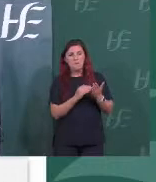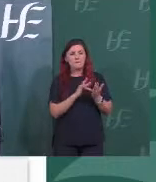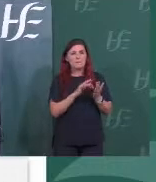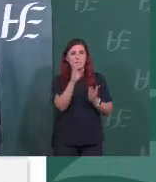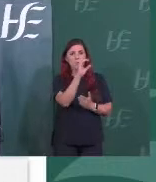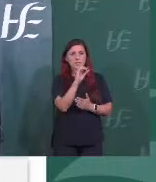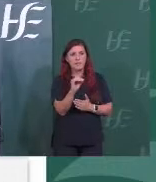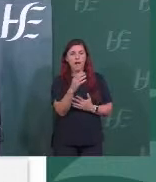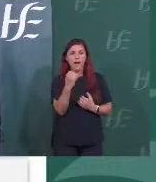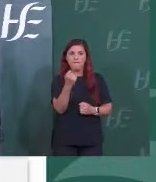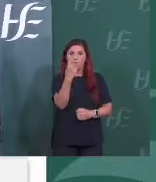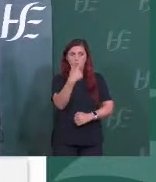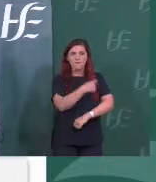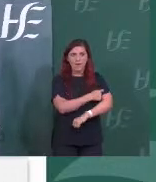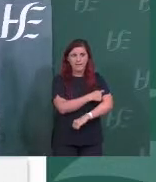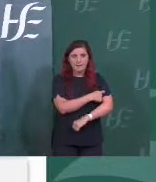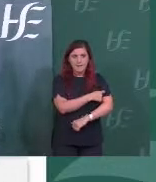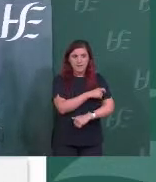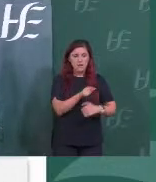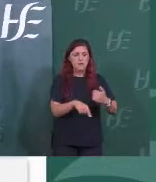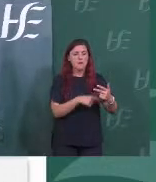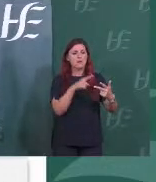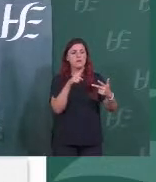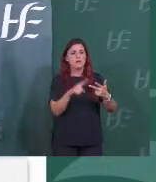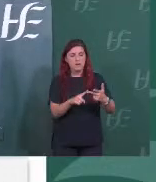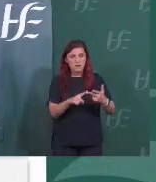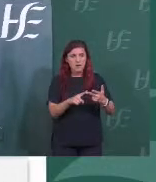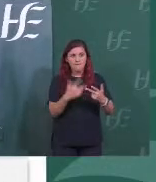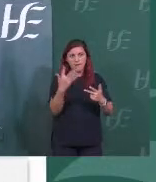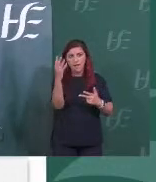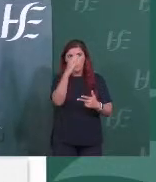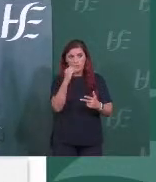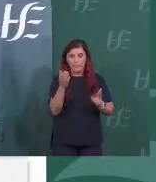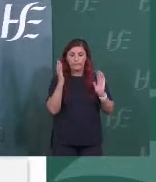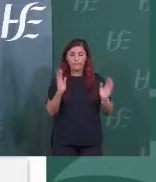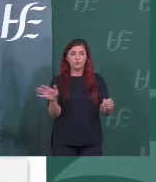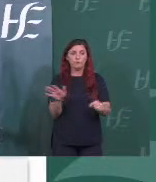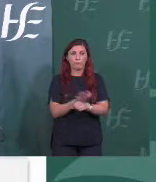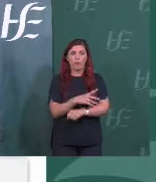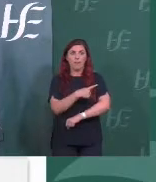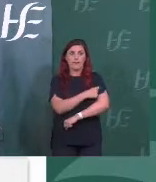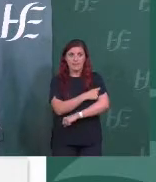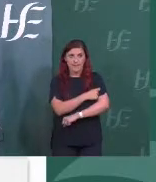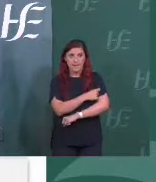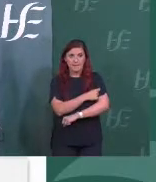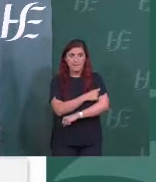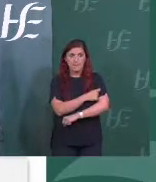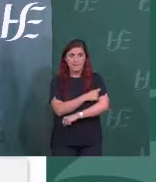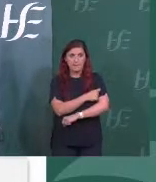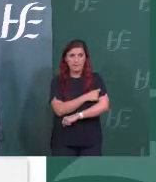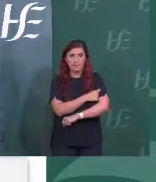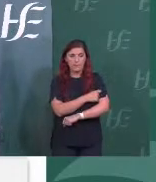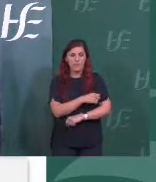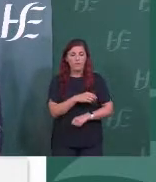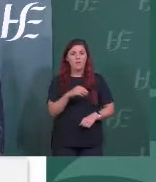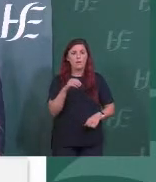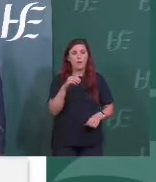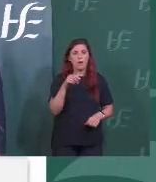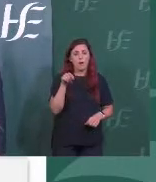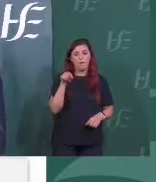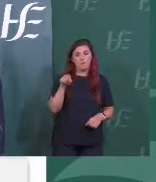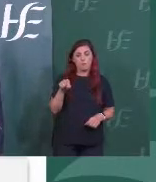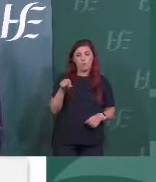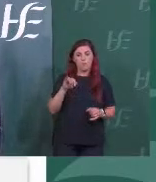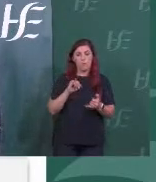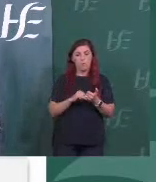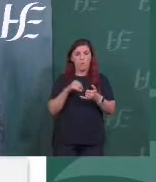the partly vaccinated, and the smallest proportion, 5%, in the fully vaccinated. Of the 26 patients who were admitted